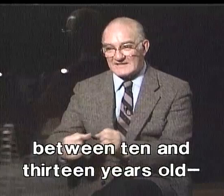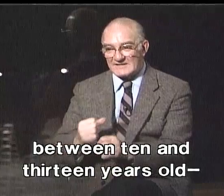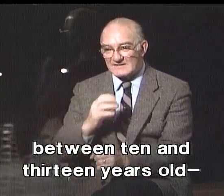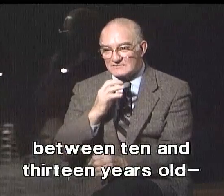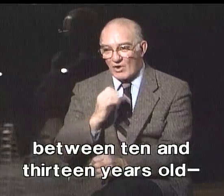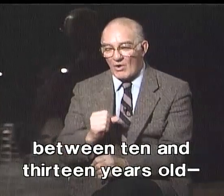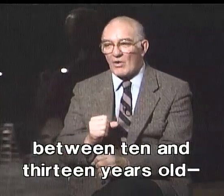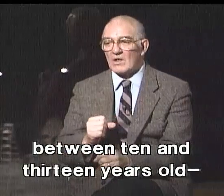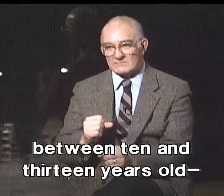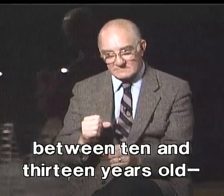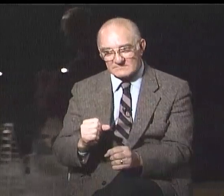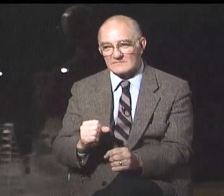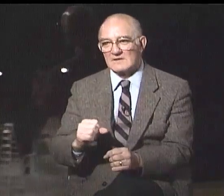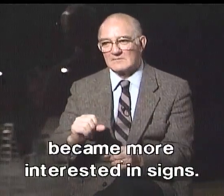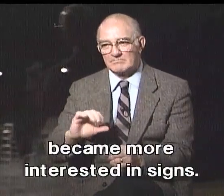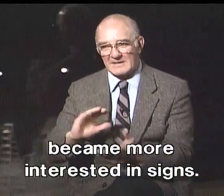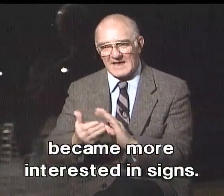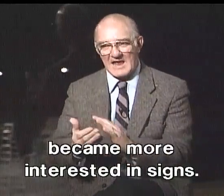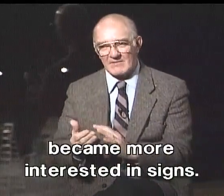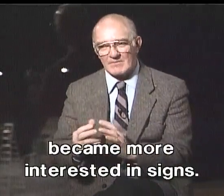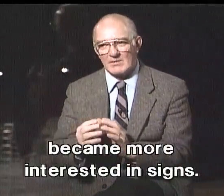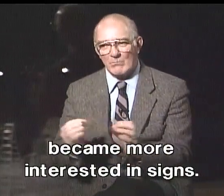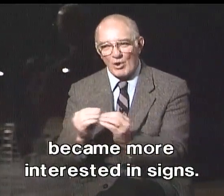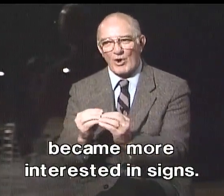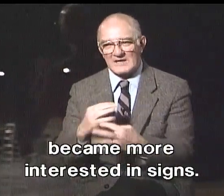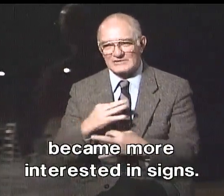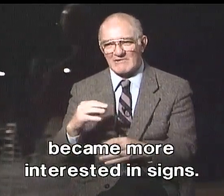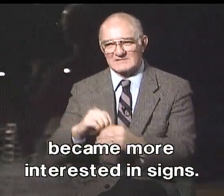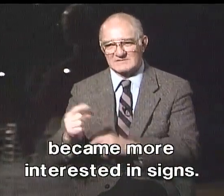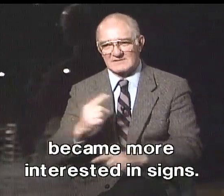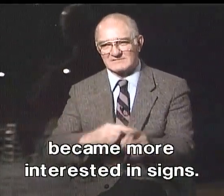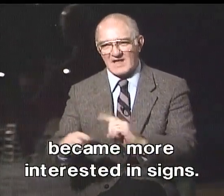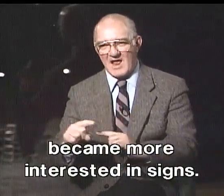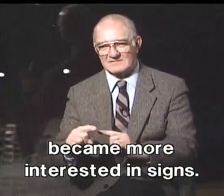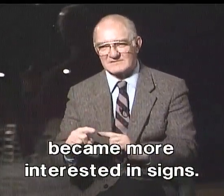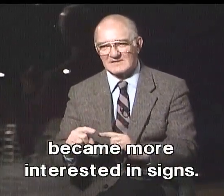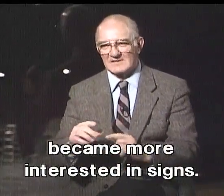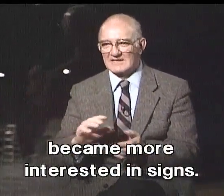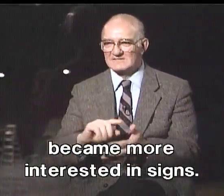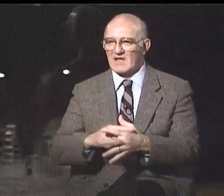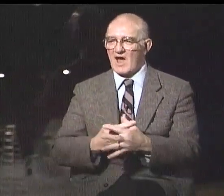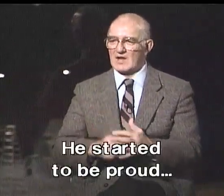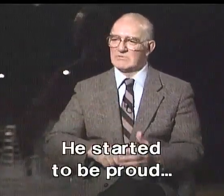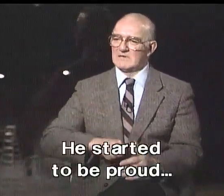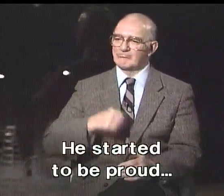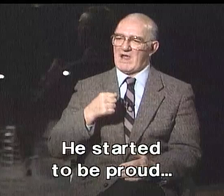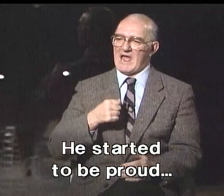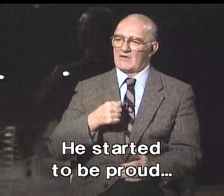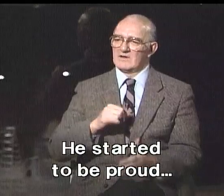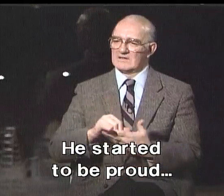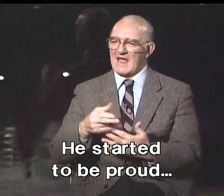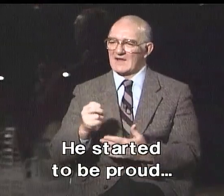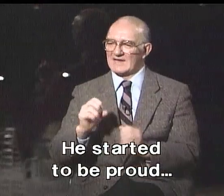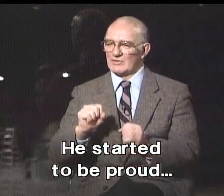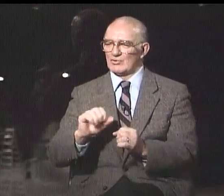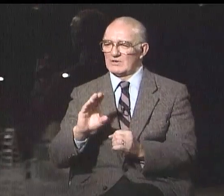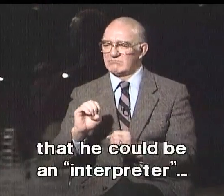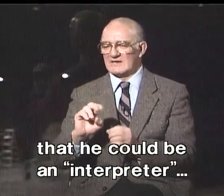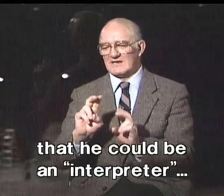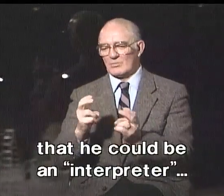years old, became more interested in signs. He started to be proud that he could be, quote,